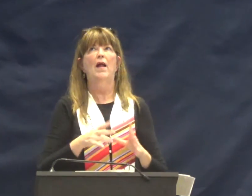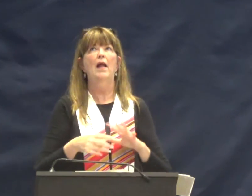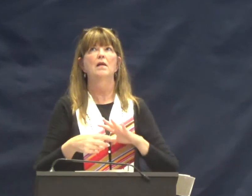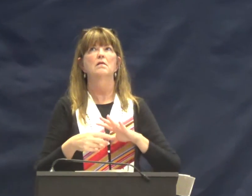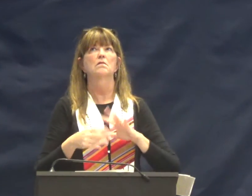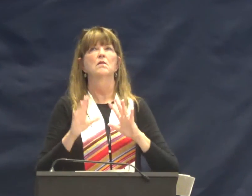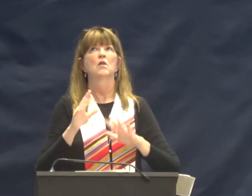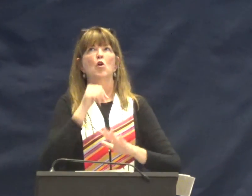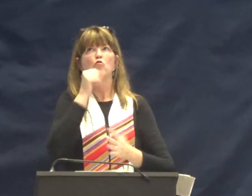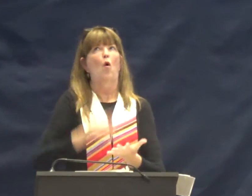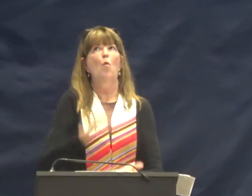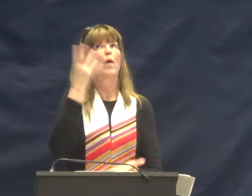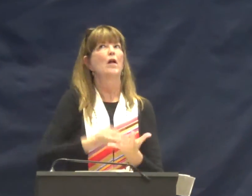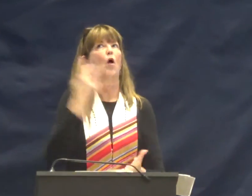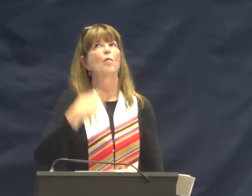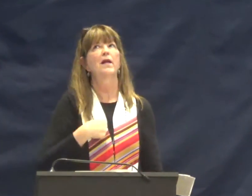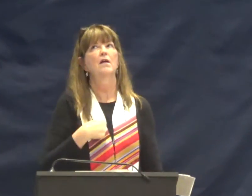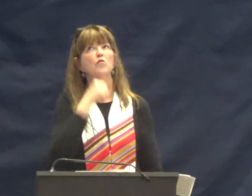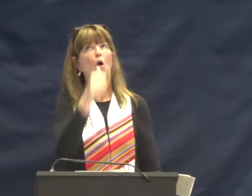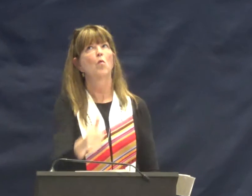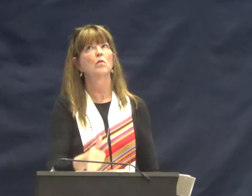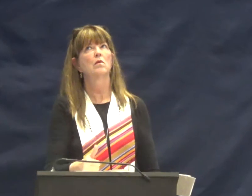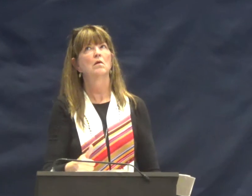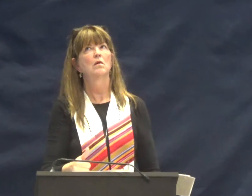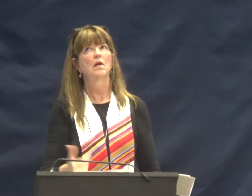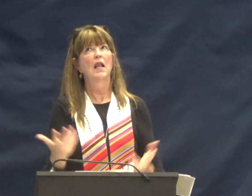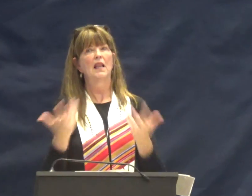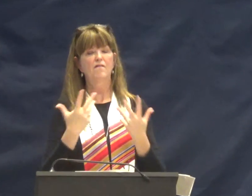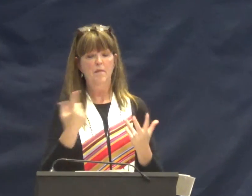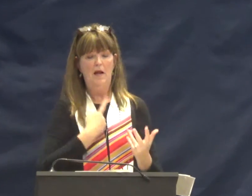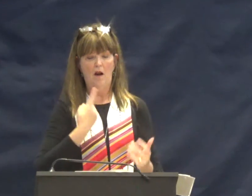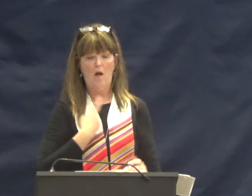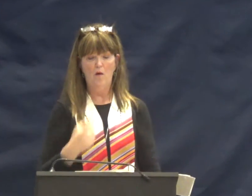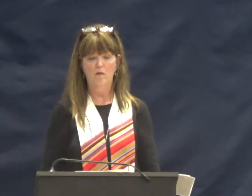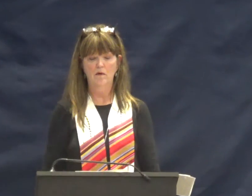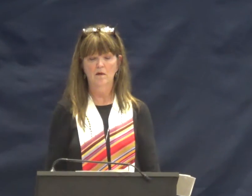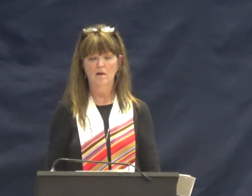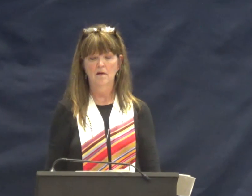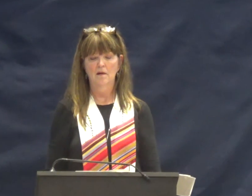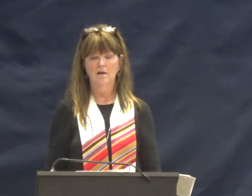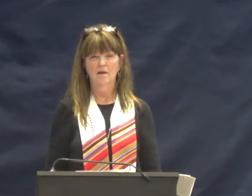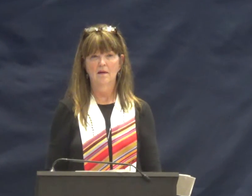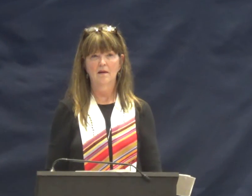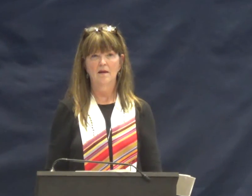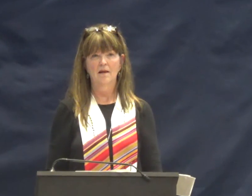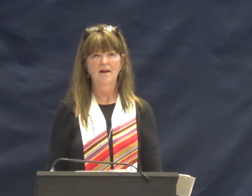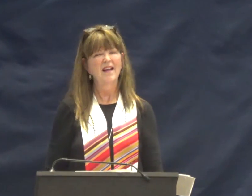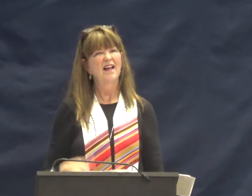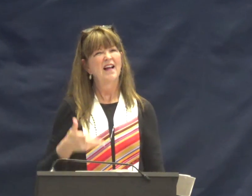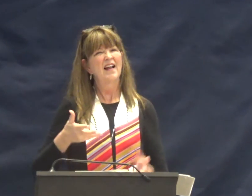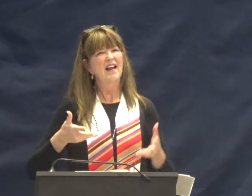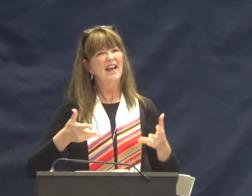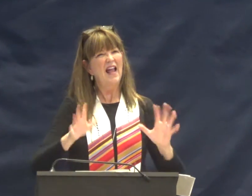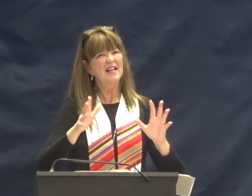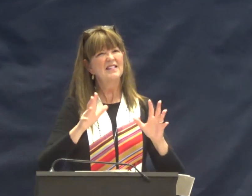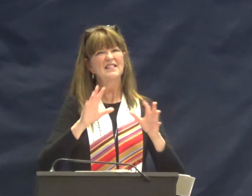I'm right. I've got the right to hate these folks. You just leave me alone. Don't separate my wheat from my chaff.